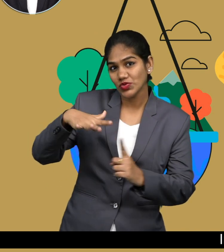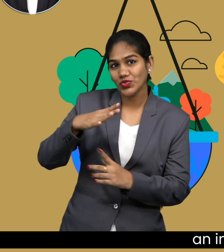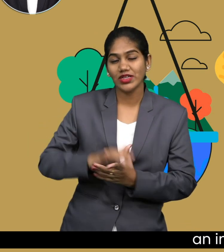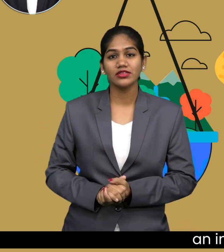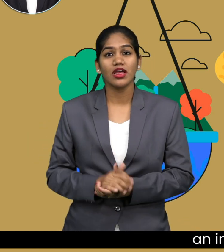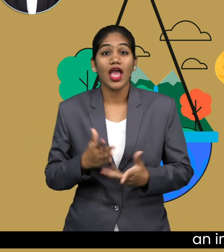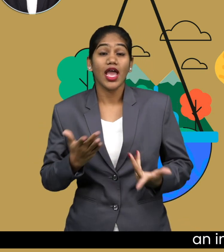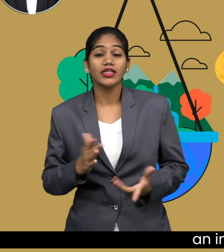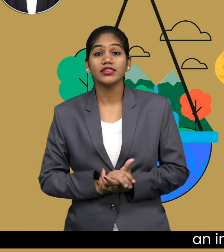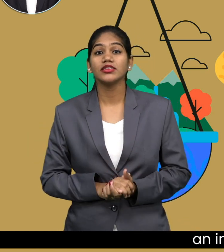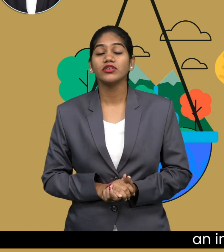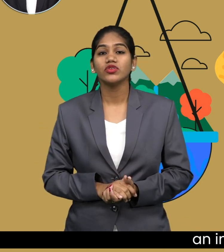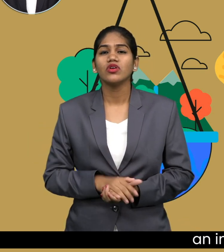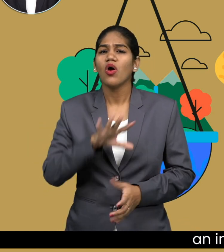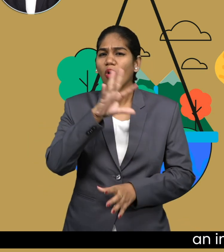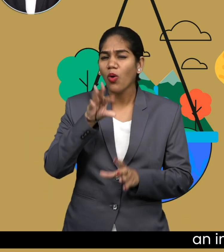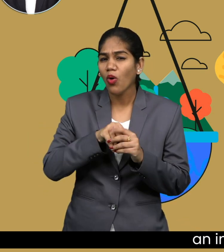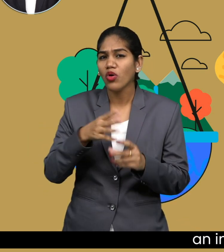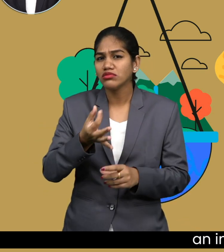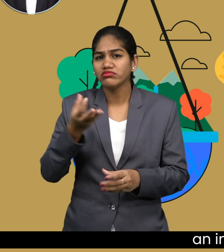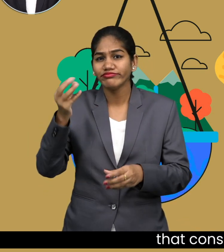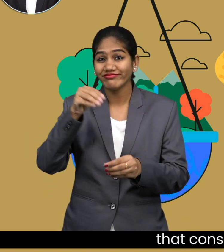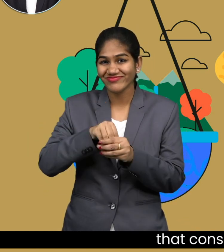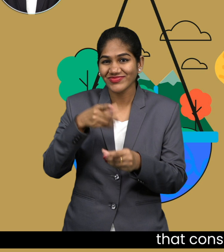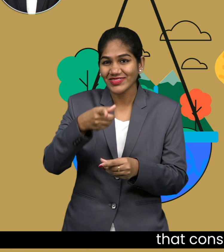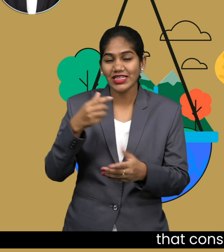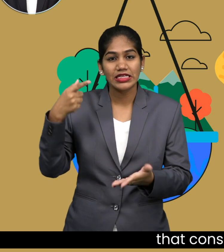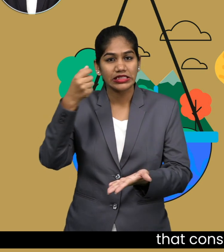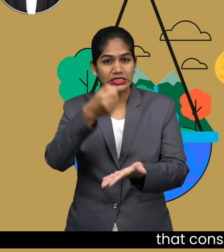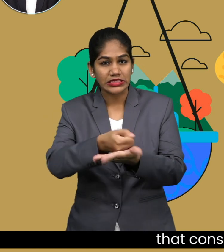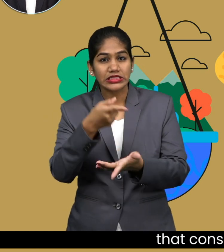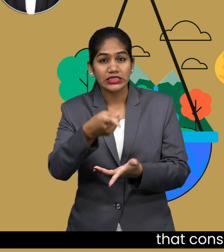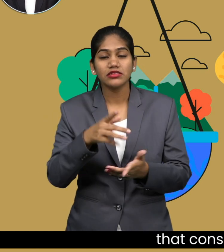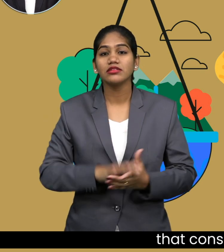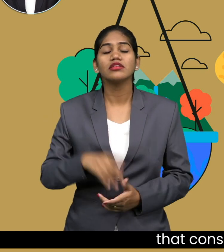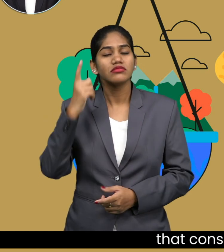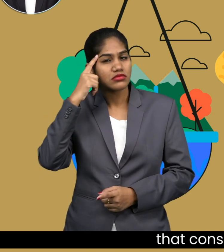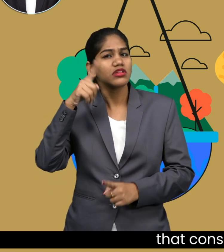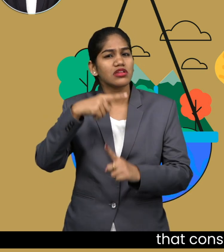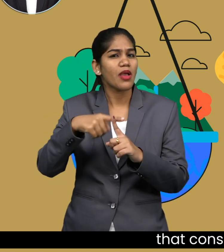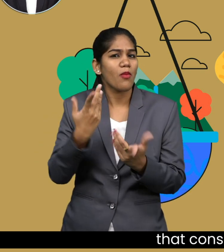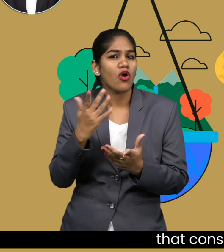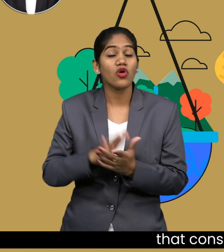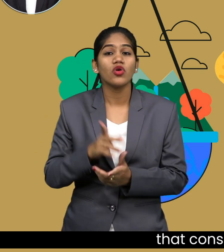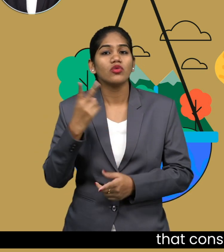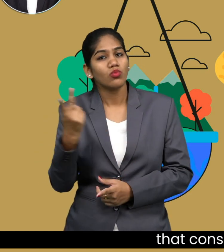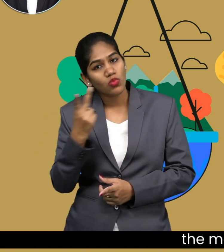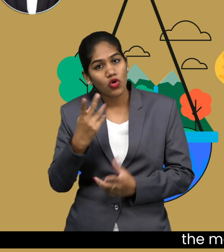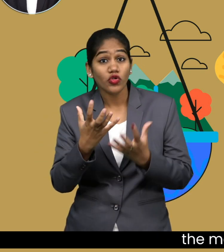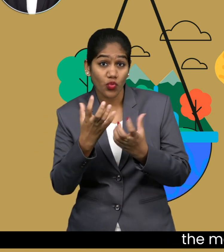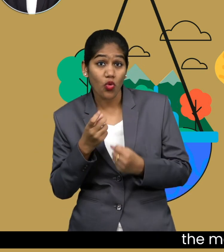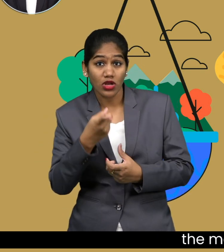an inclusive approach that considers the needs of both